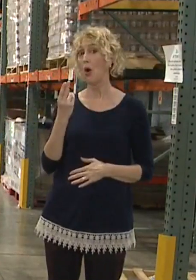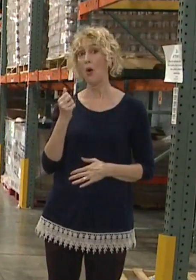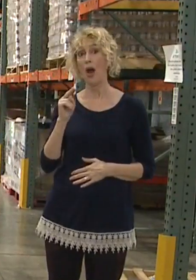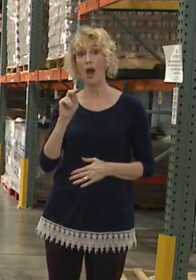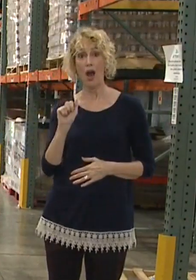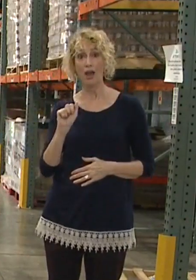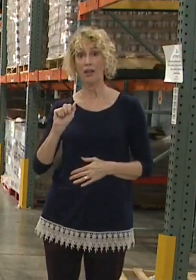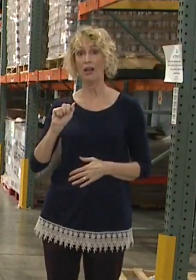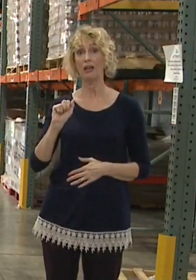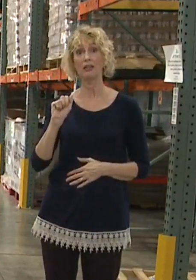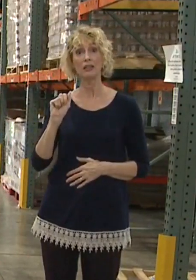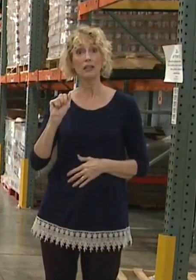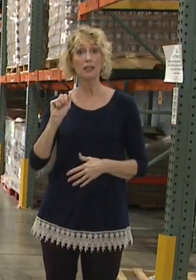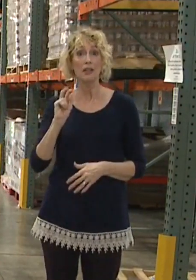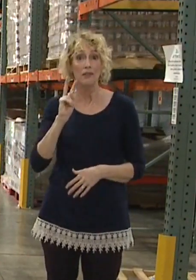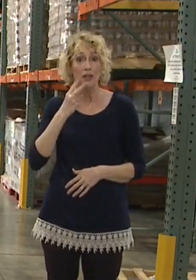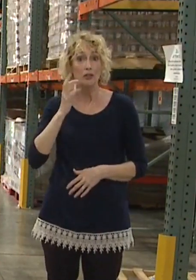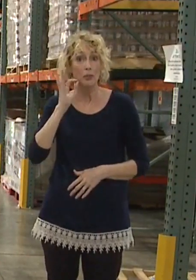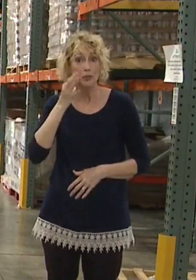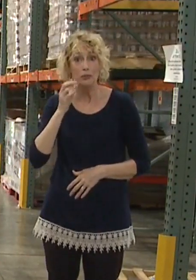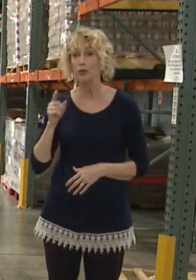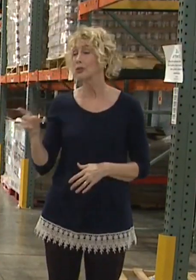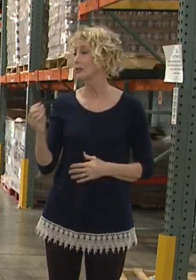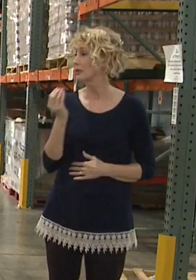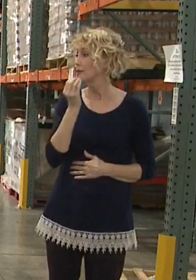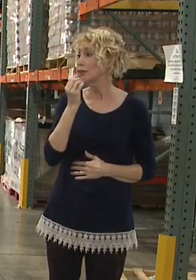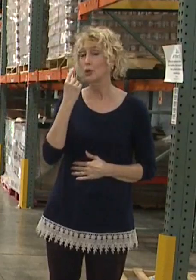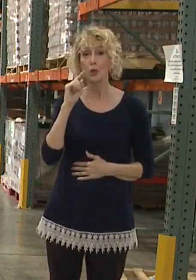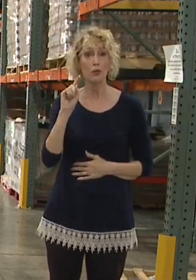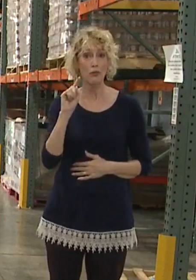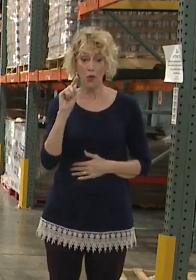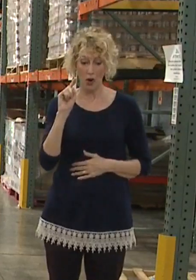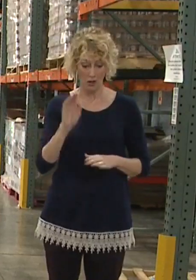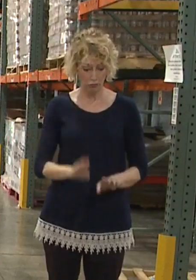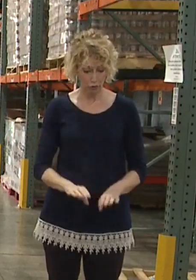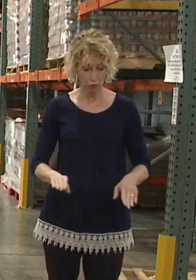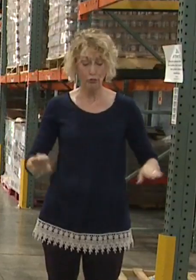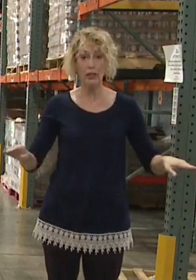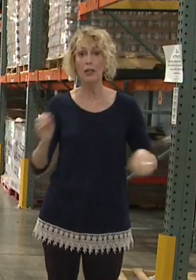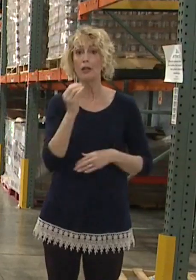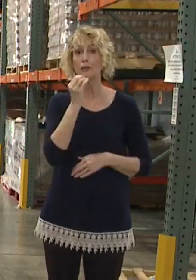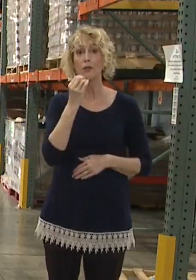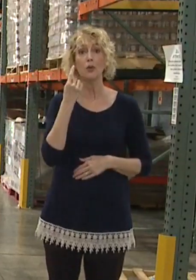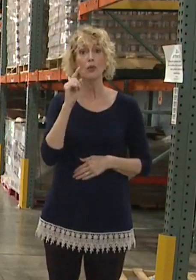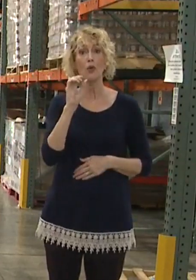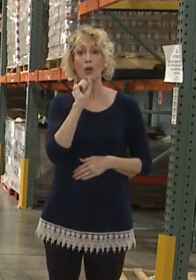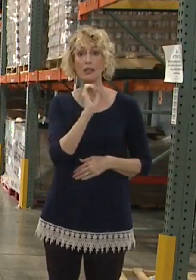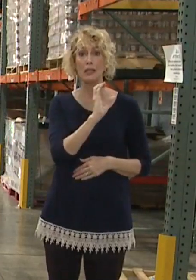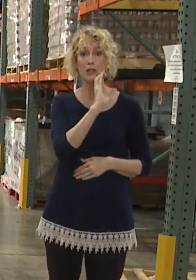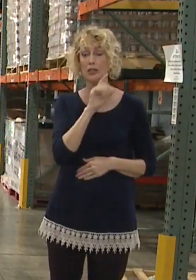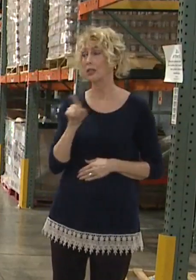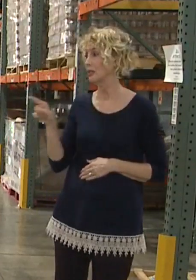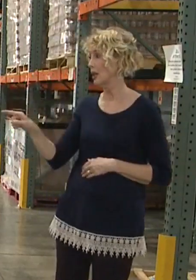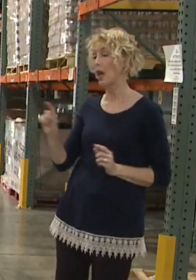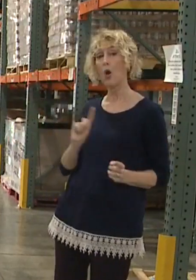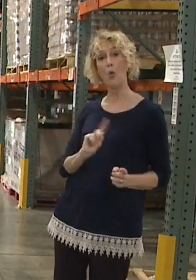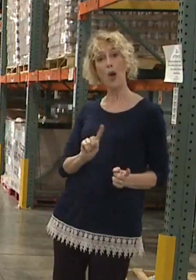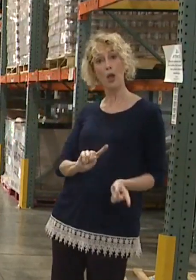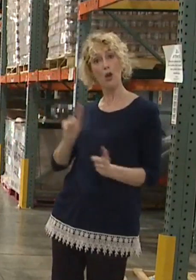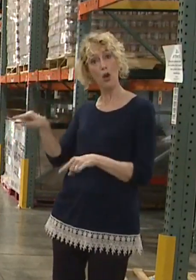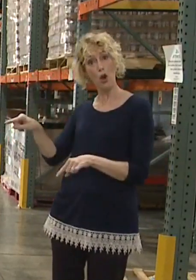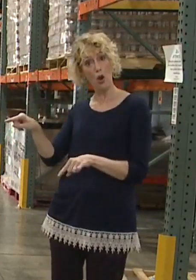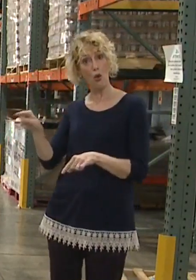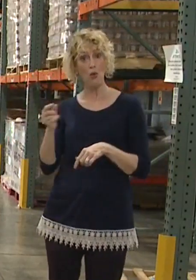is where we get a lot of food out the door. Our food for keiki and our food for our kupuna. This is where you can go on island and